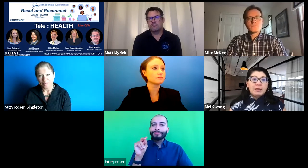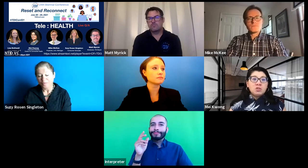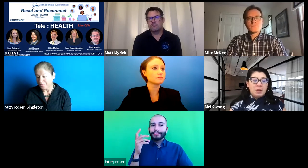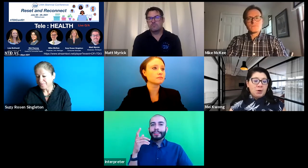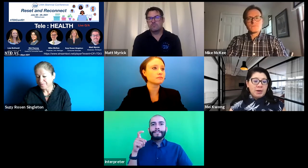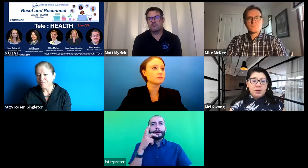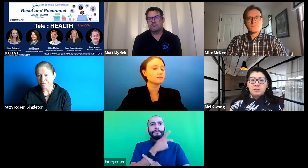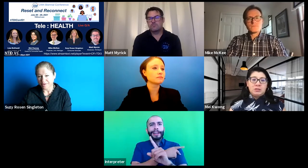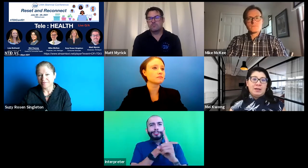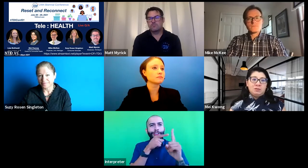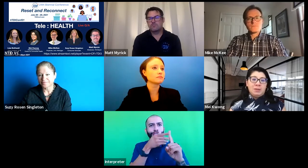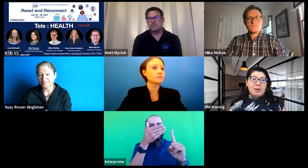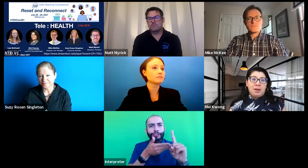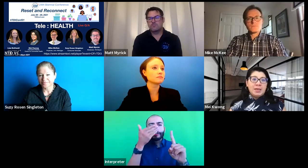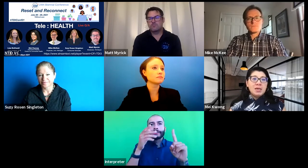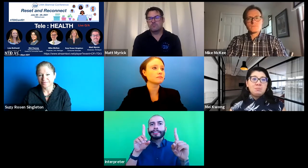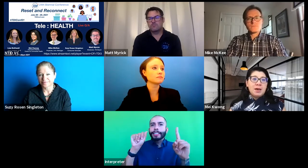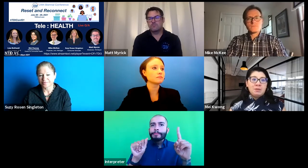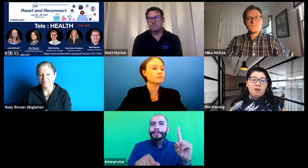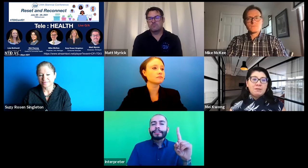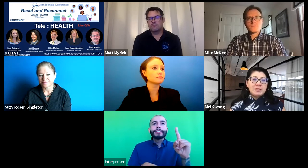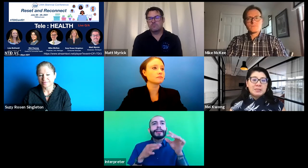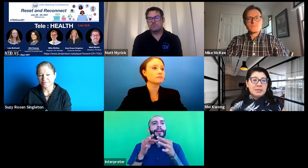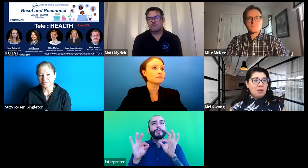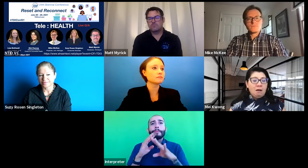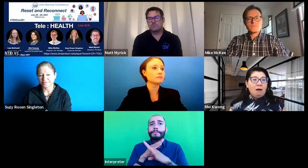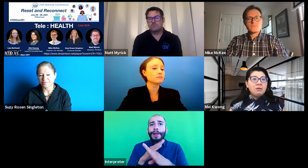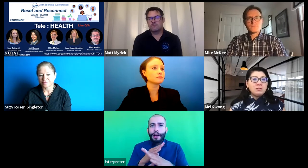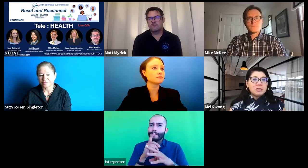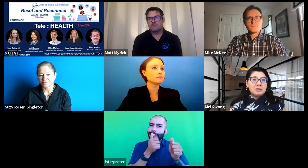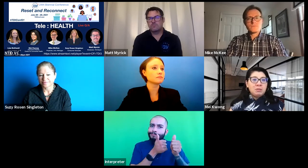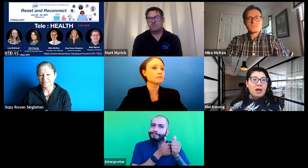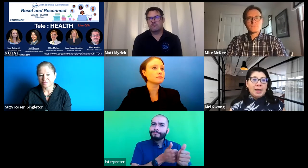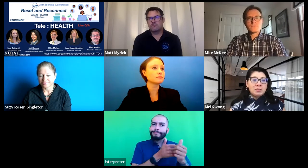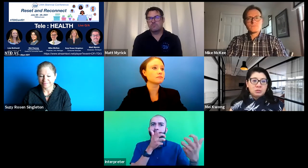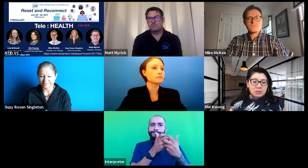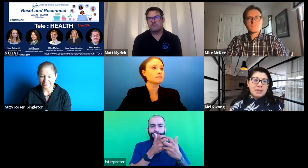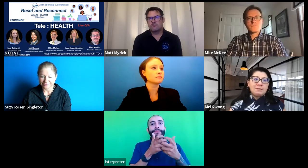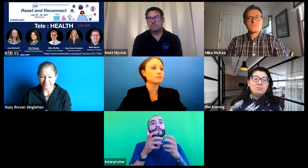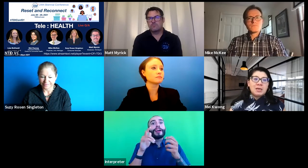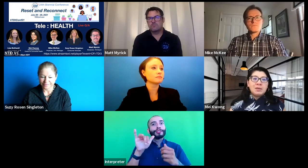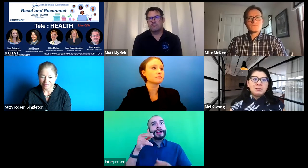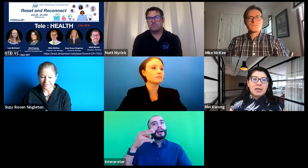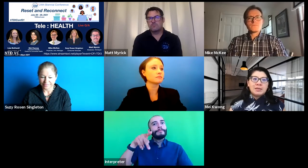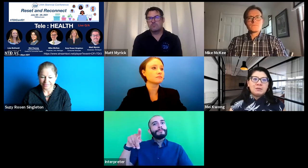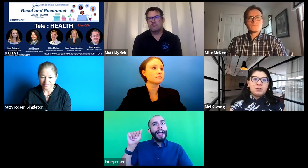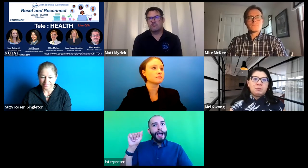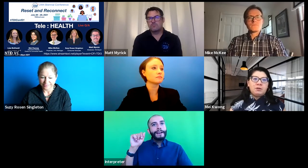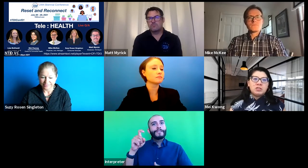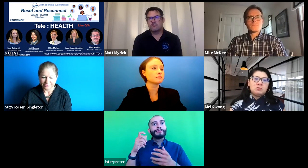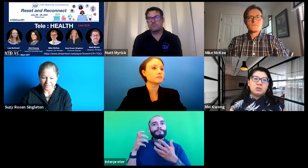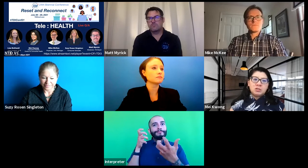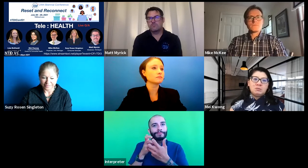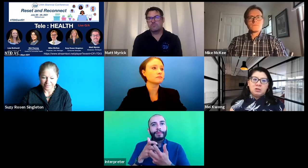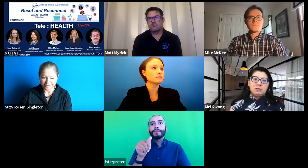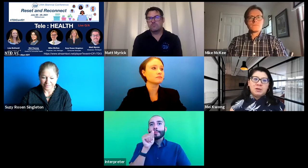a language barrier. You still have to abide by HIPAA and privacy. All those still apply. You just have to maybe take a different approach